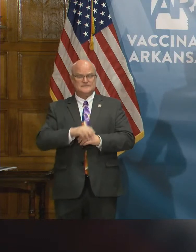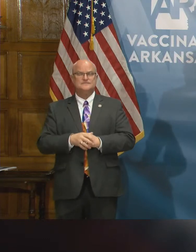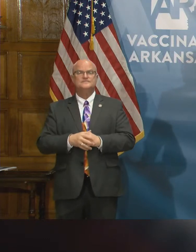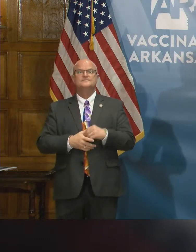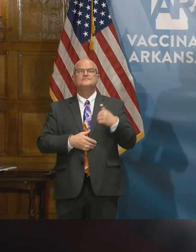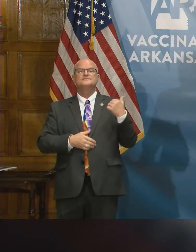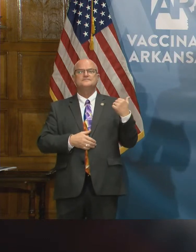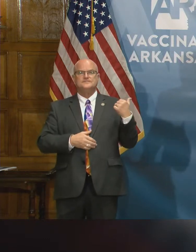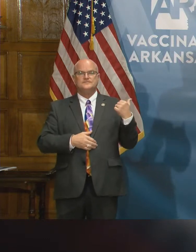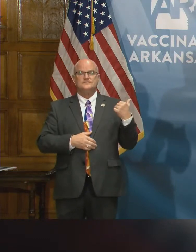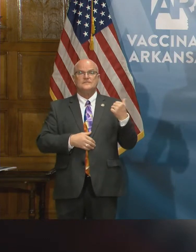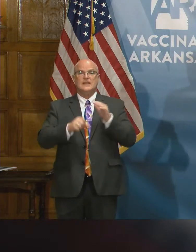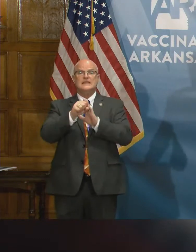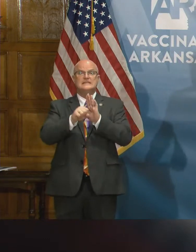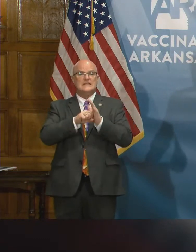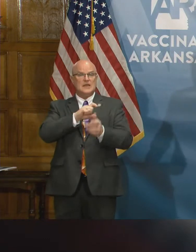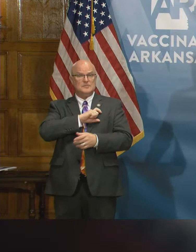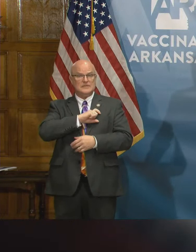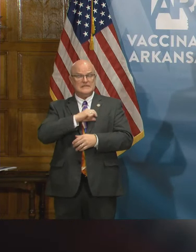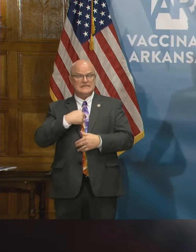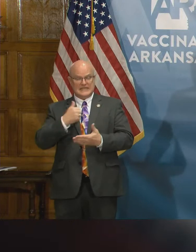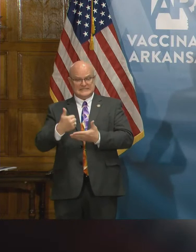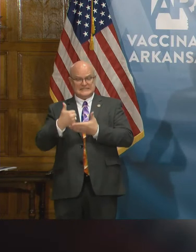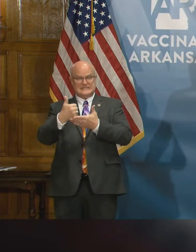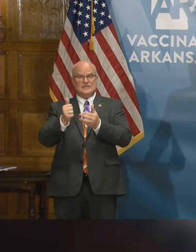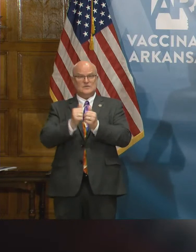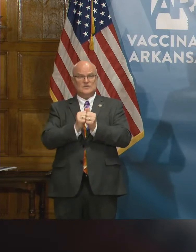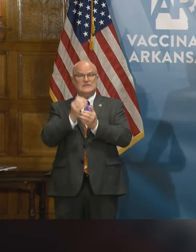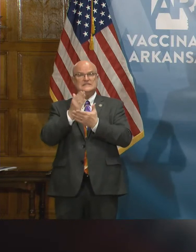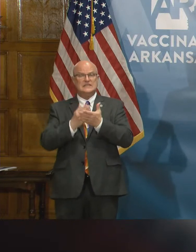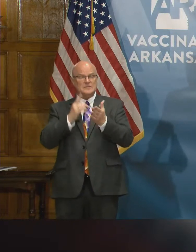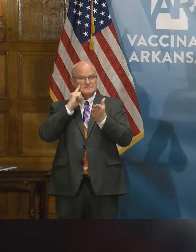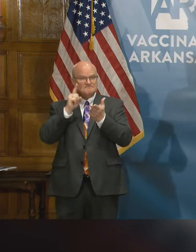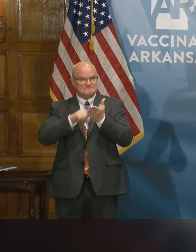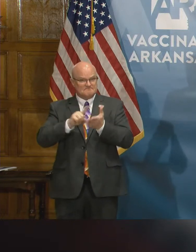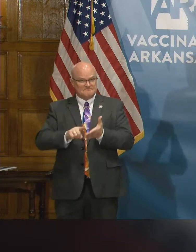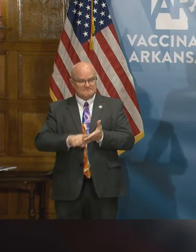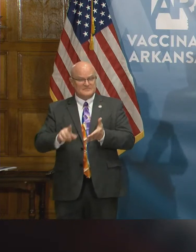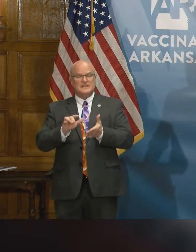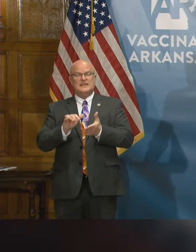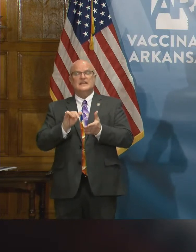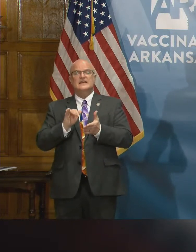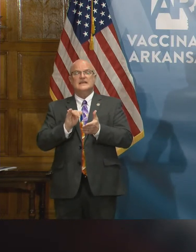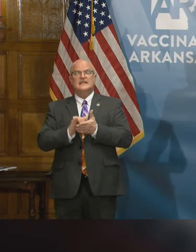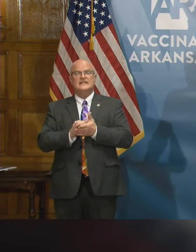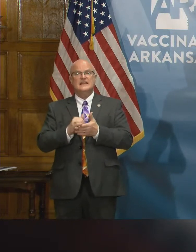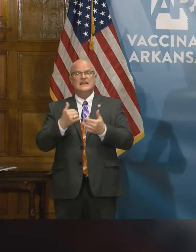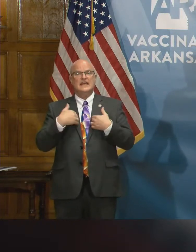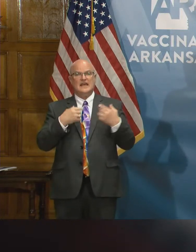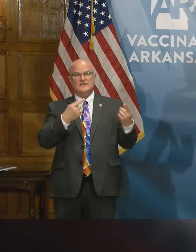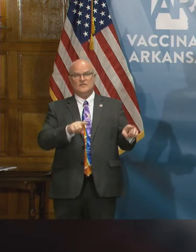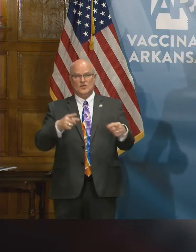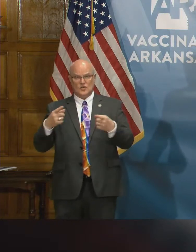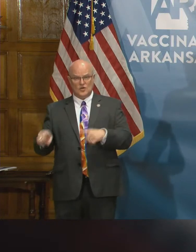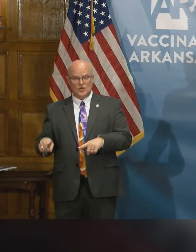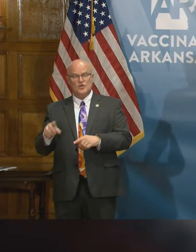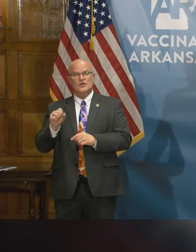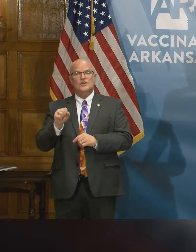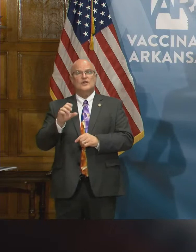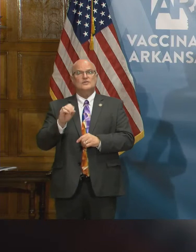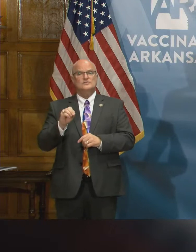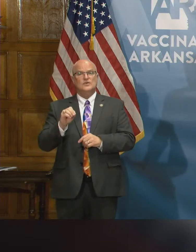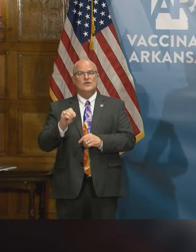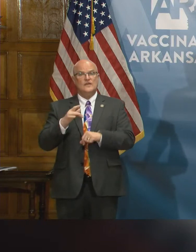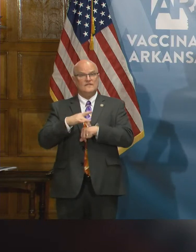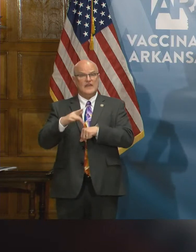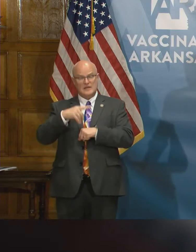Well, the state police has assisted in some of the criminal investigations that have occurred, and so